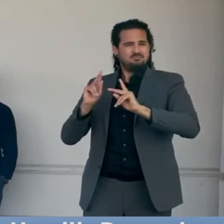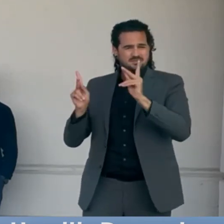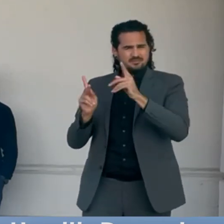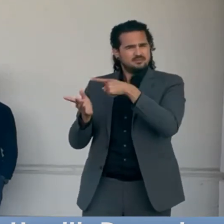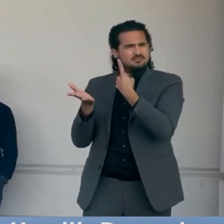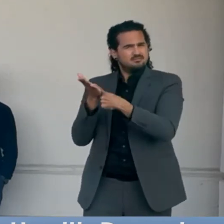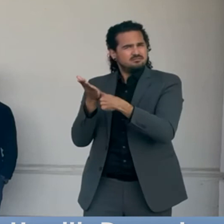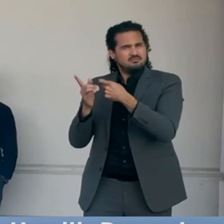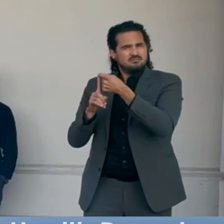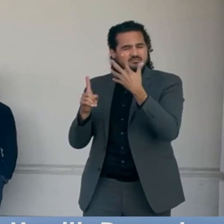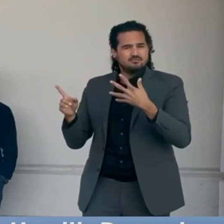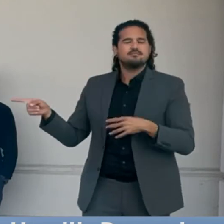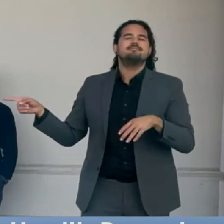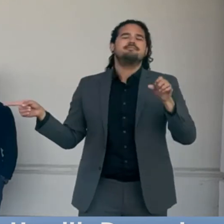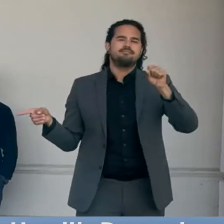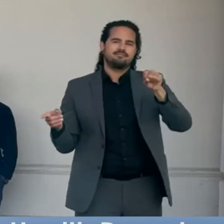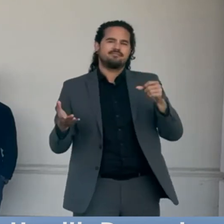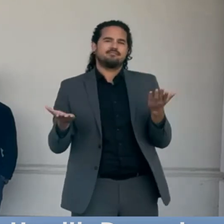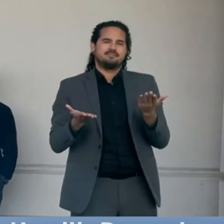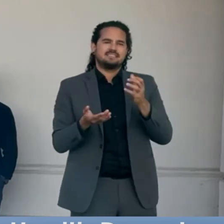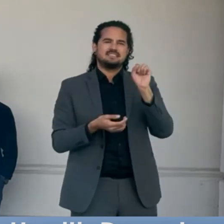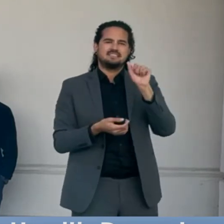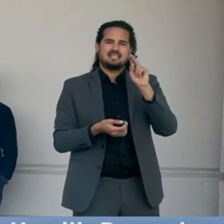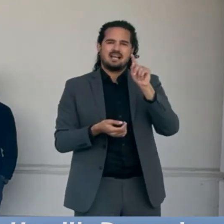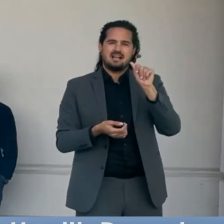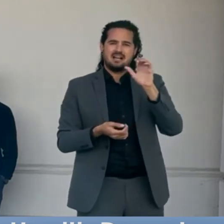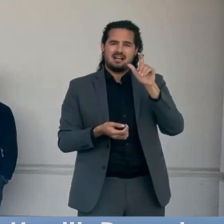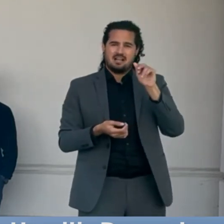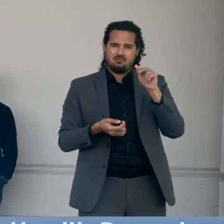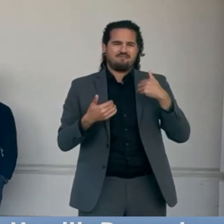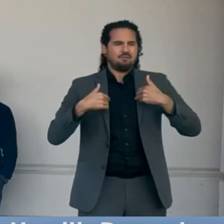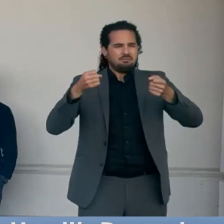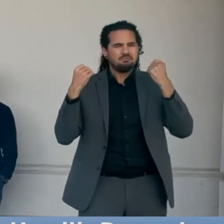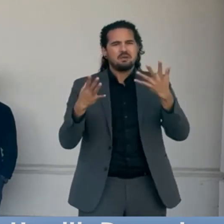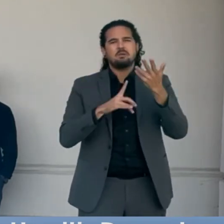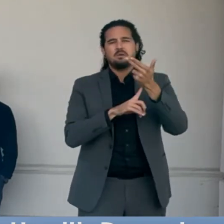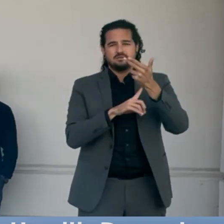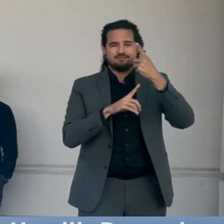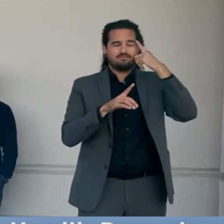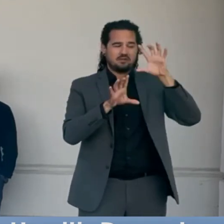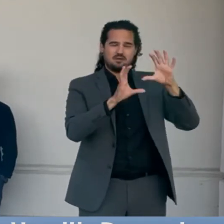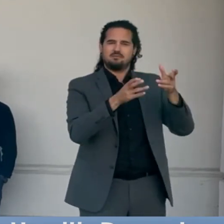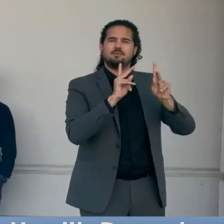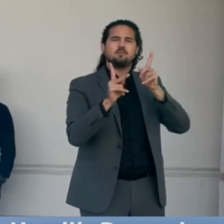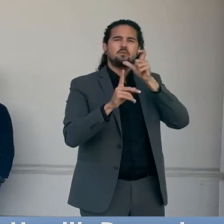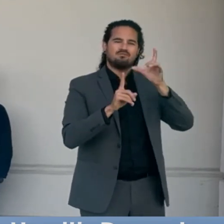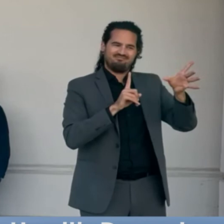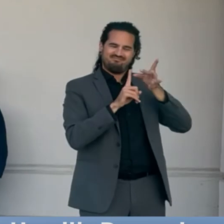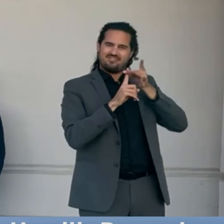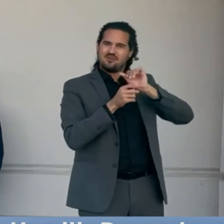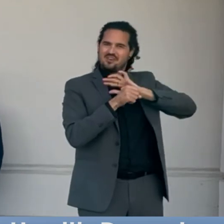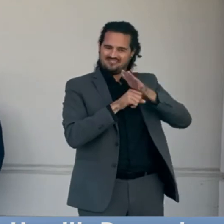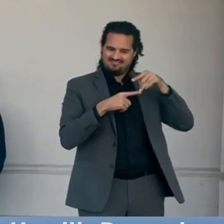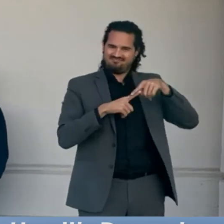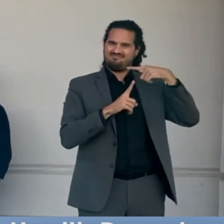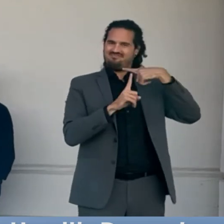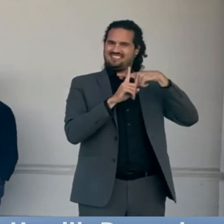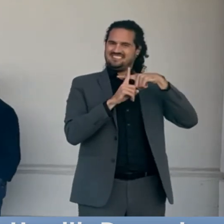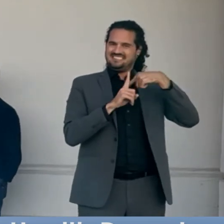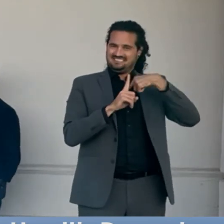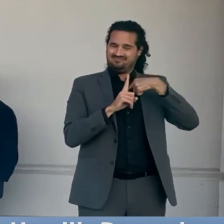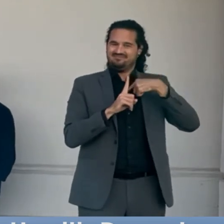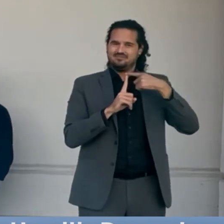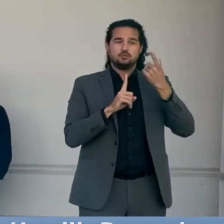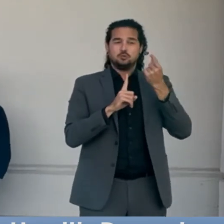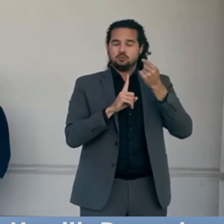developed many hotels that we're able to use both for people who have tested positive, people who may be about to become